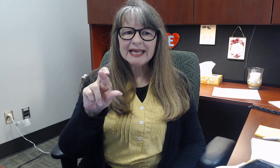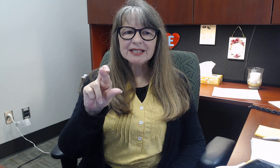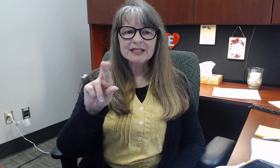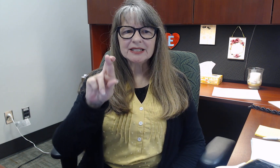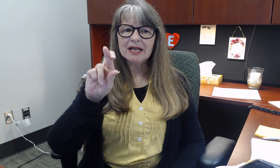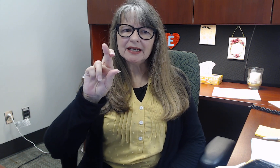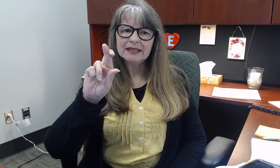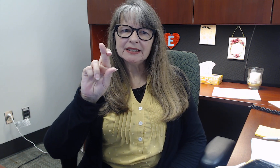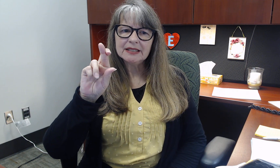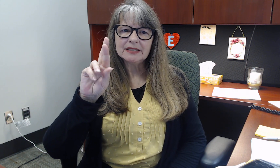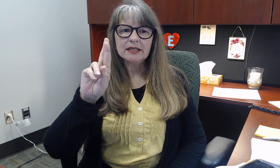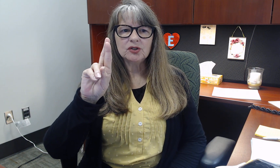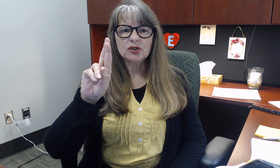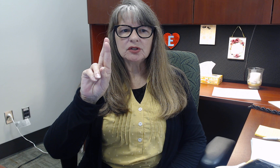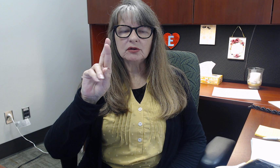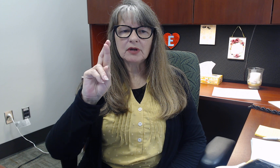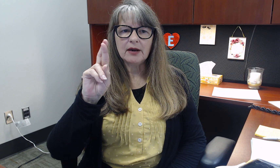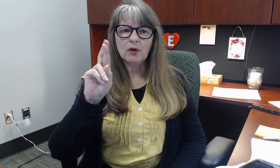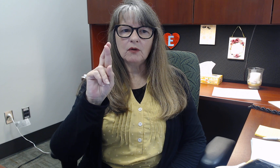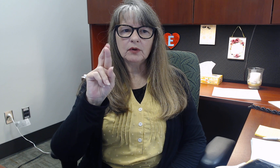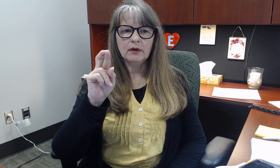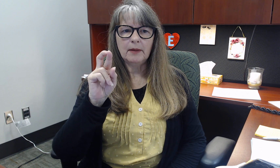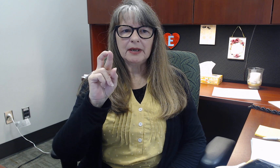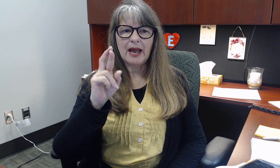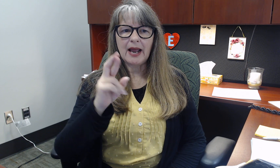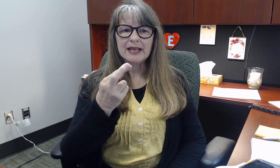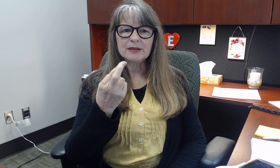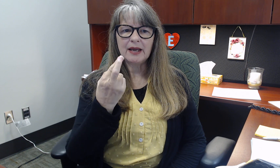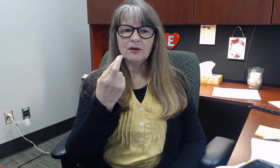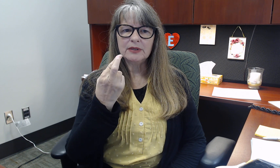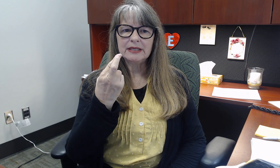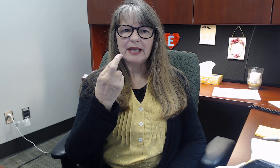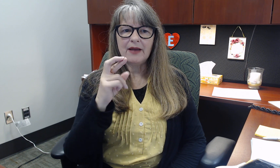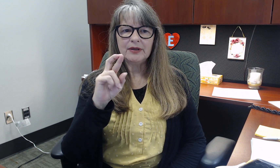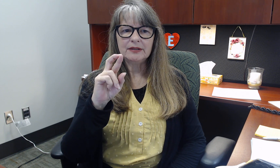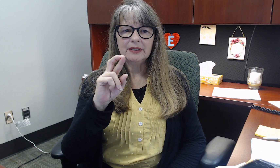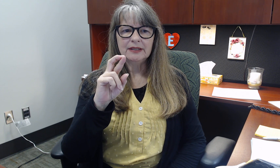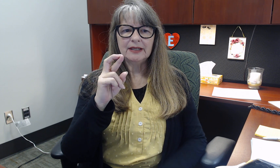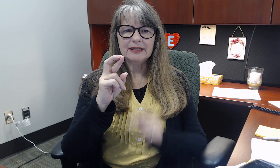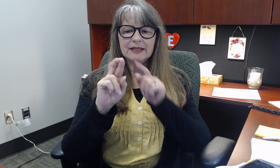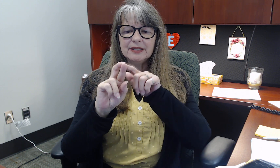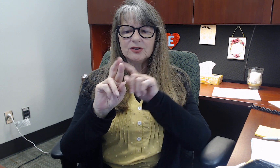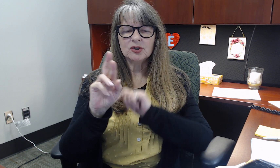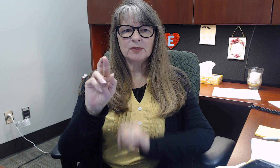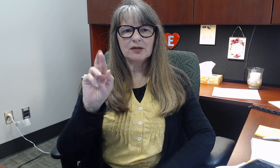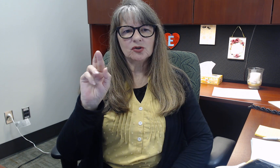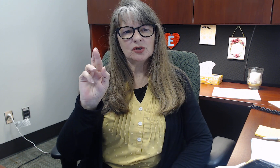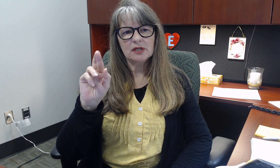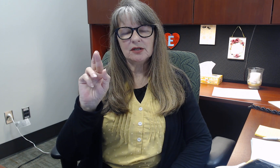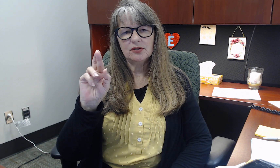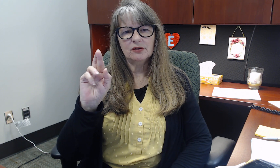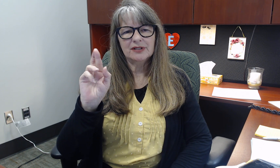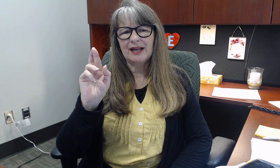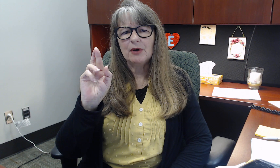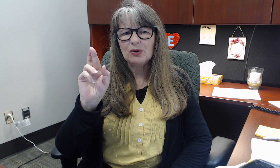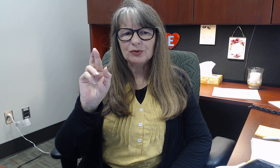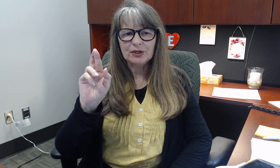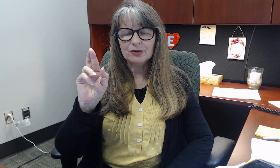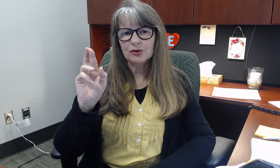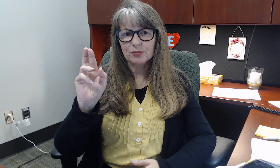It's not like this. It's just kind of over. I mean, I guess I only have it like this just because it's just easier. It's like I'm holding it or supporting